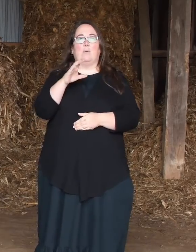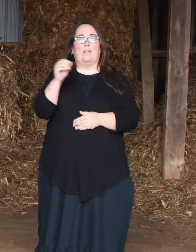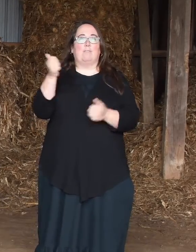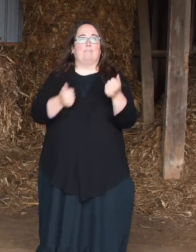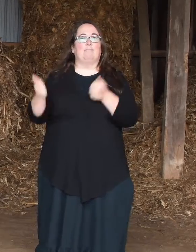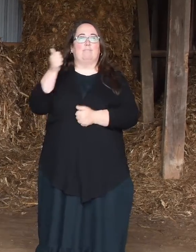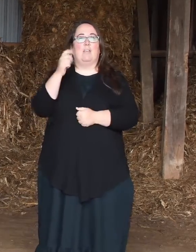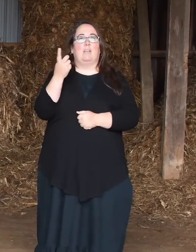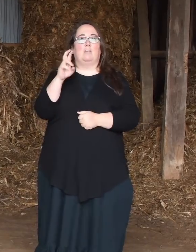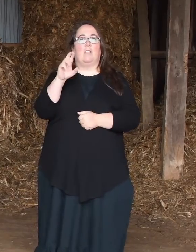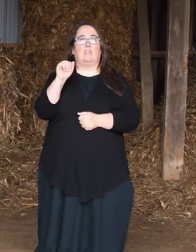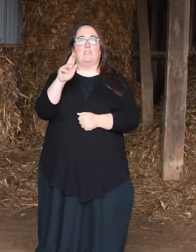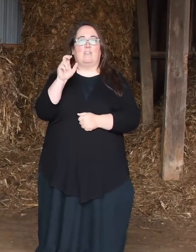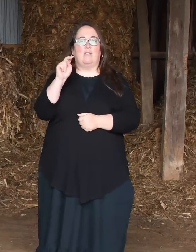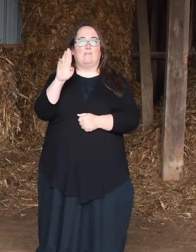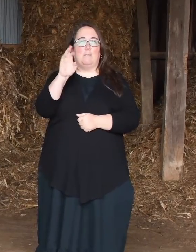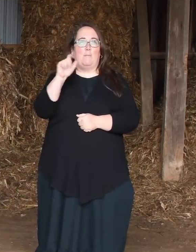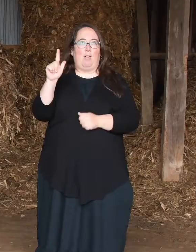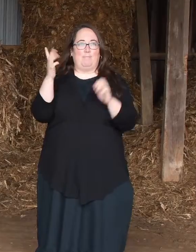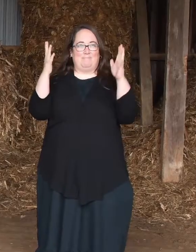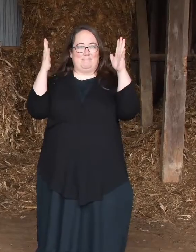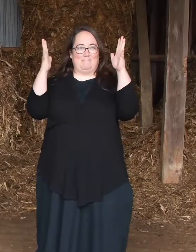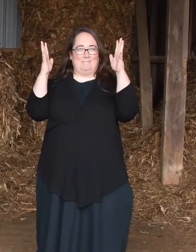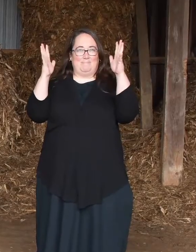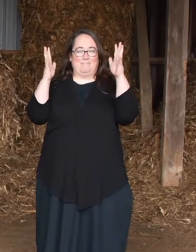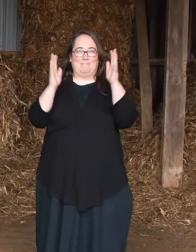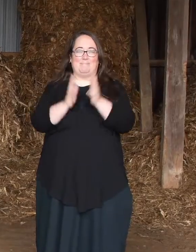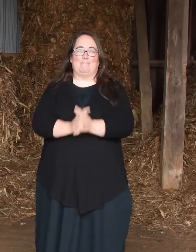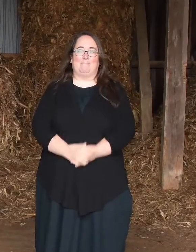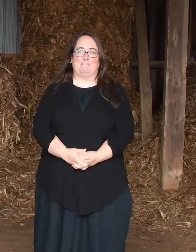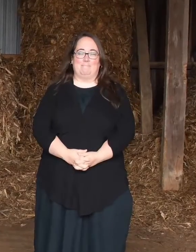Executive Dr. Calvin Ball.